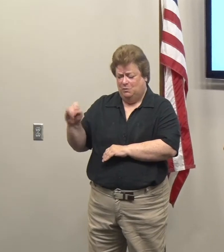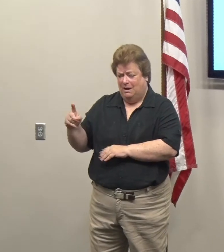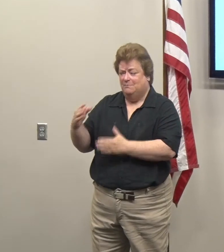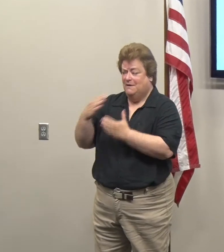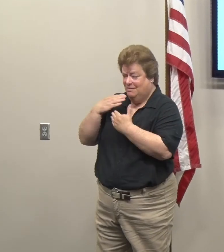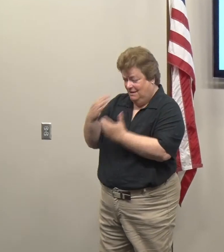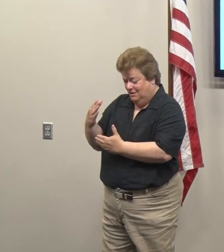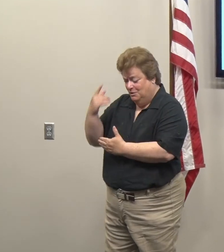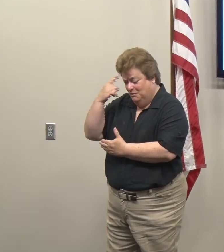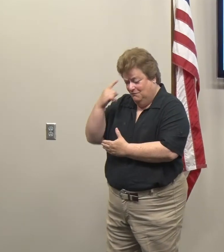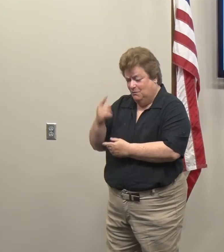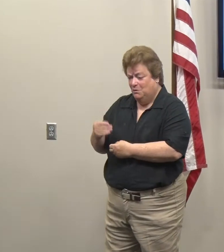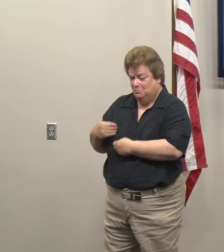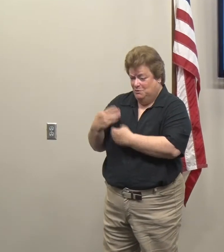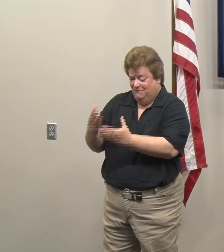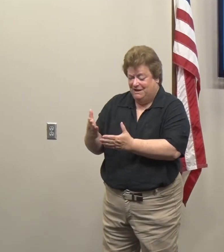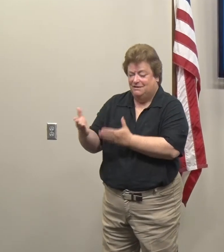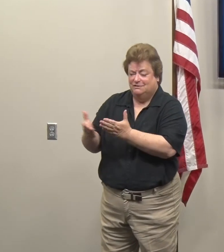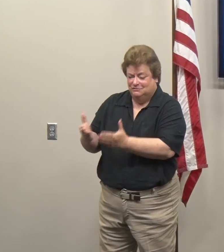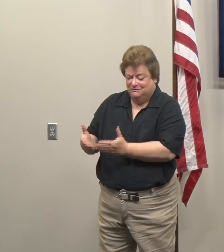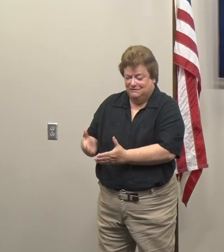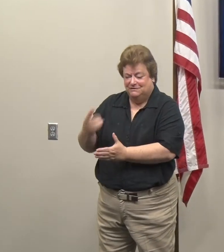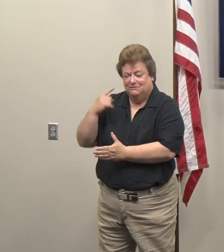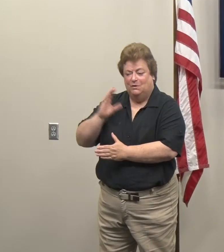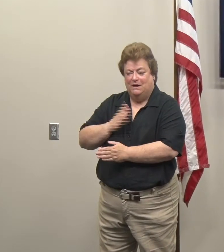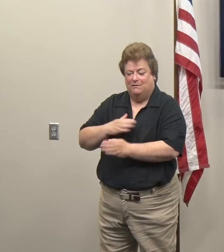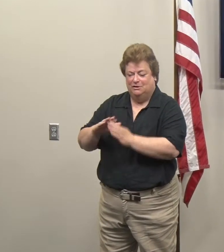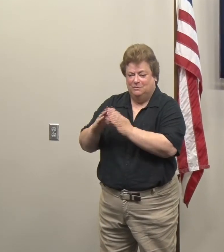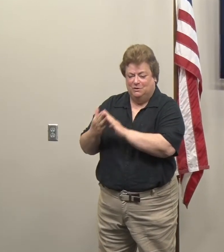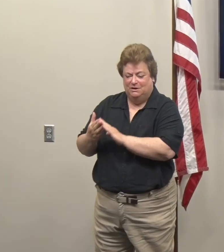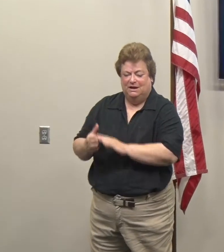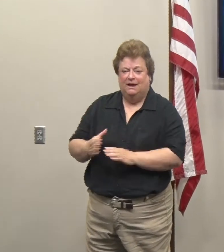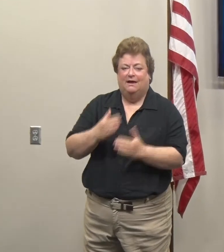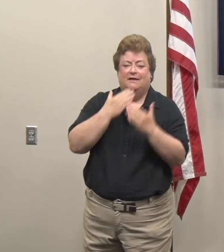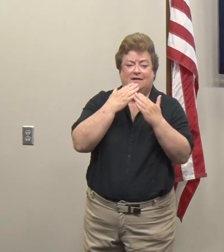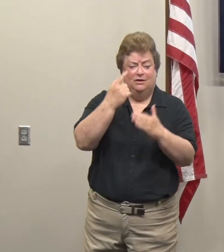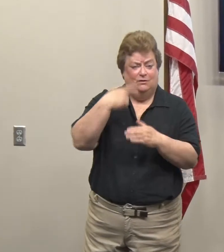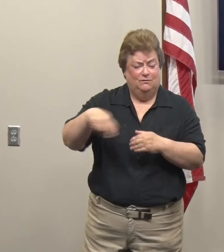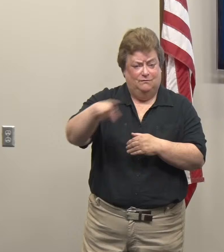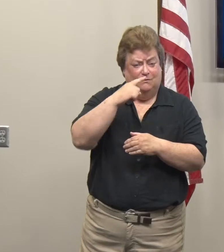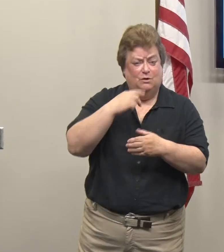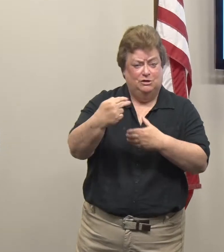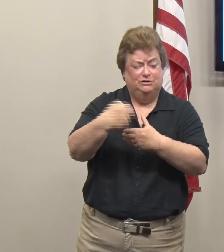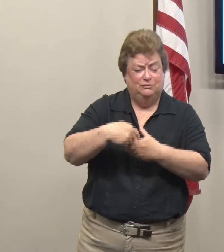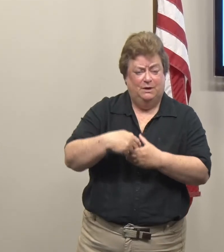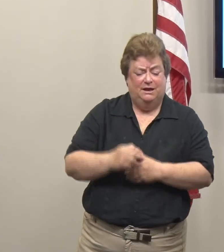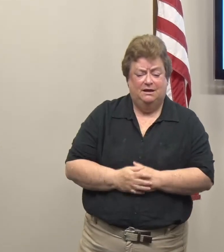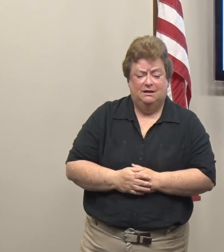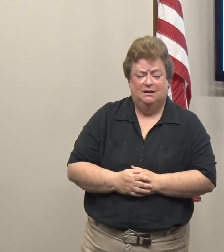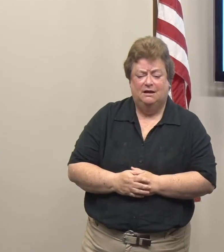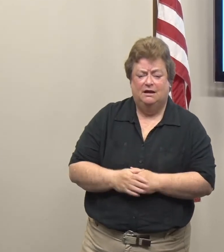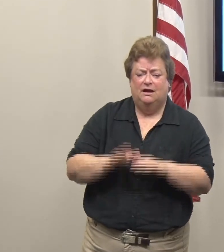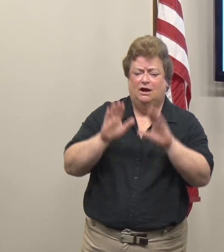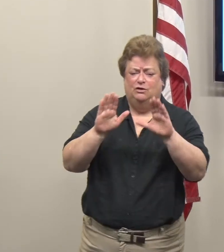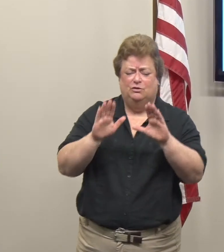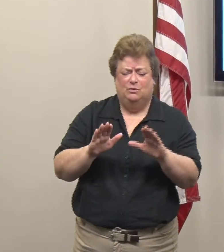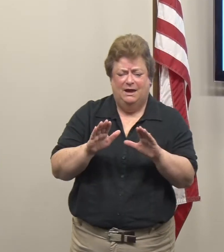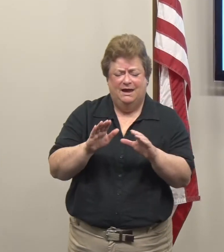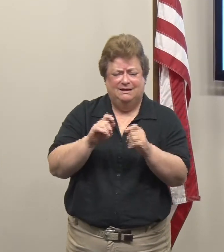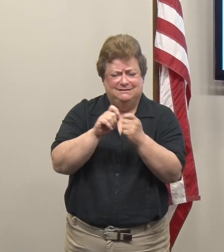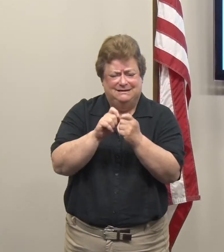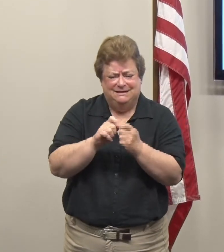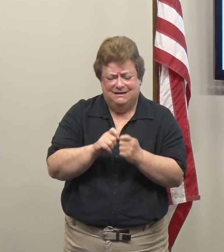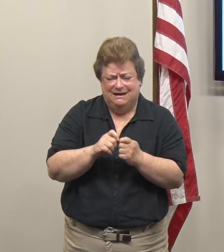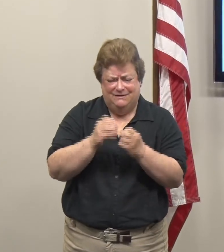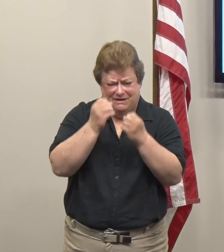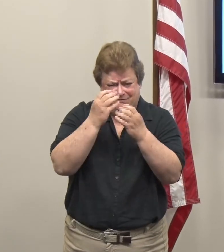thank you to Margie for providing your services for our community. And thank you all for tuning in. We want to remind you that a great deal of detailed information